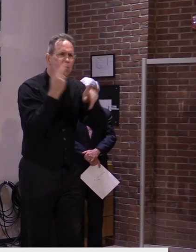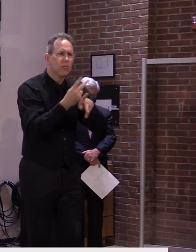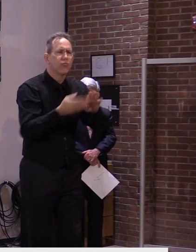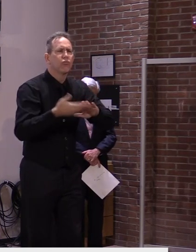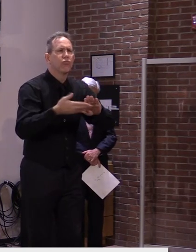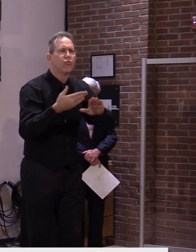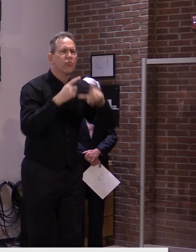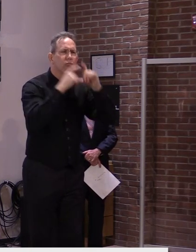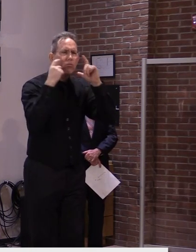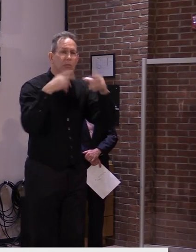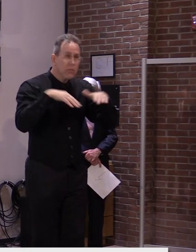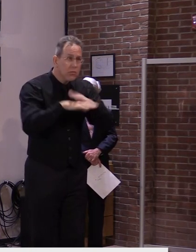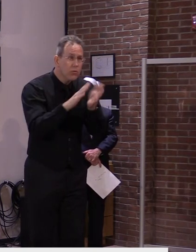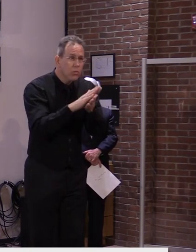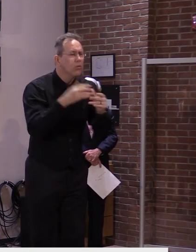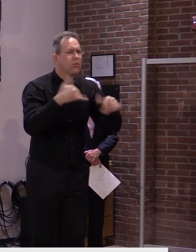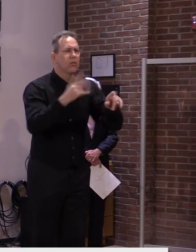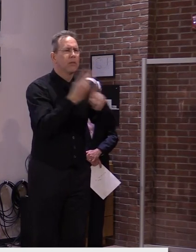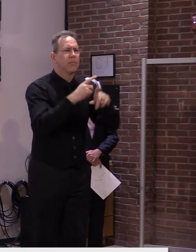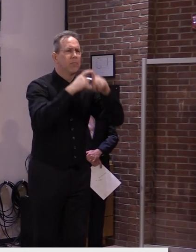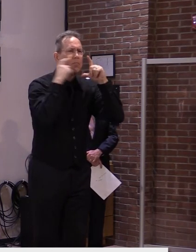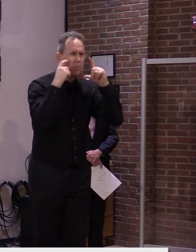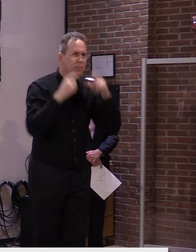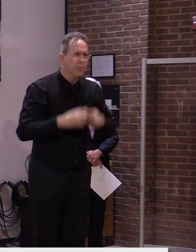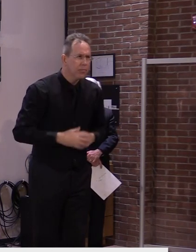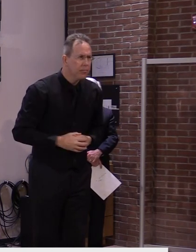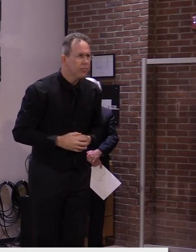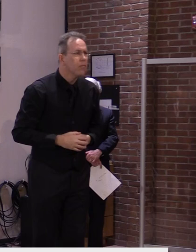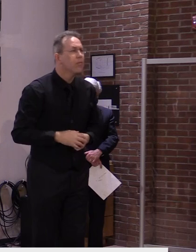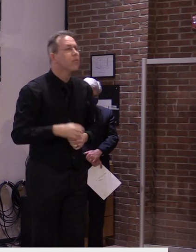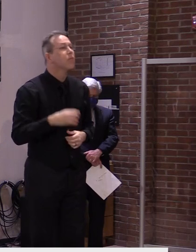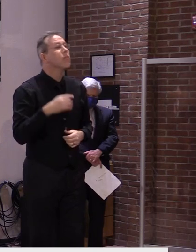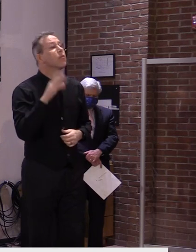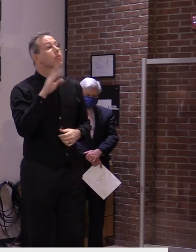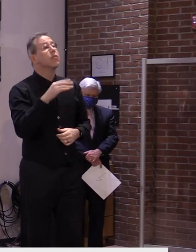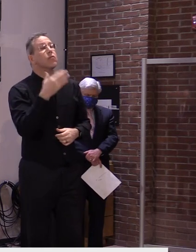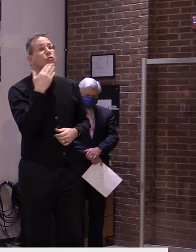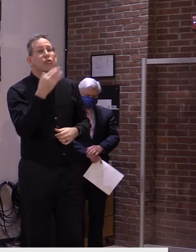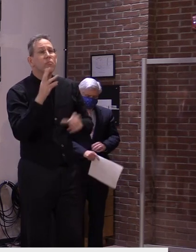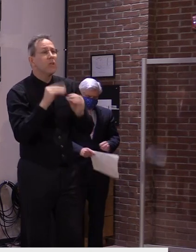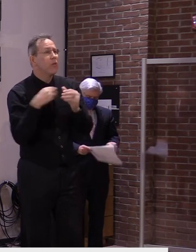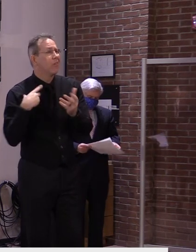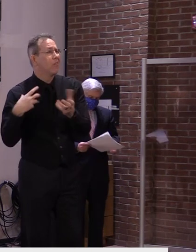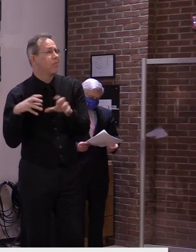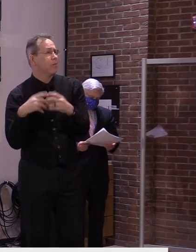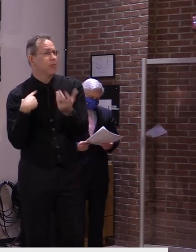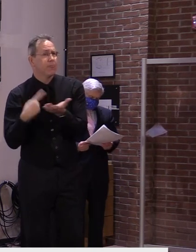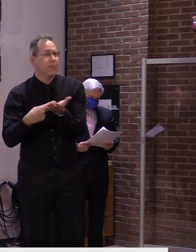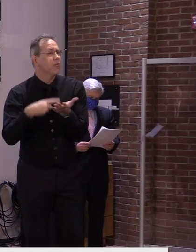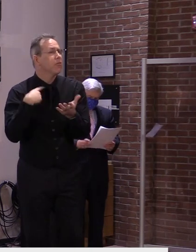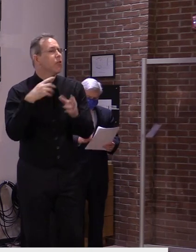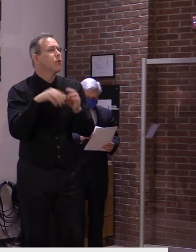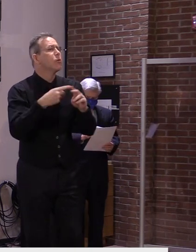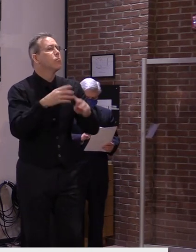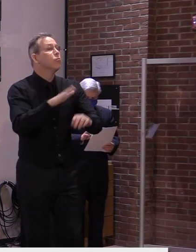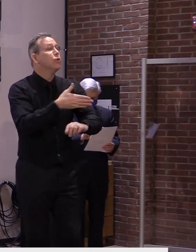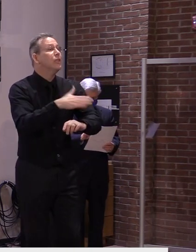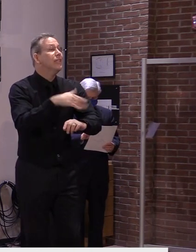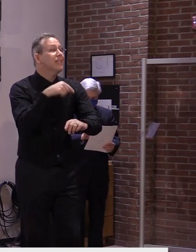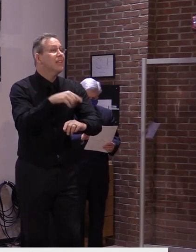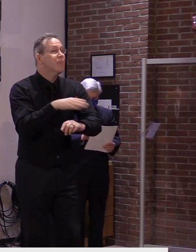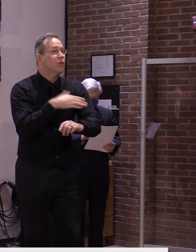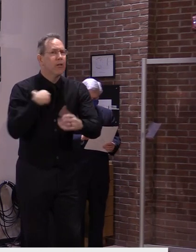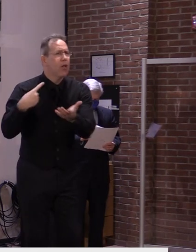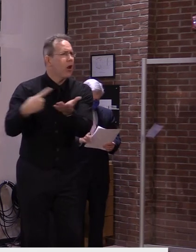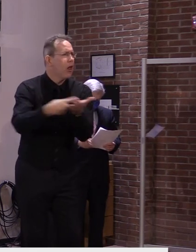We had a very productive meeting on music this week. As the governor mentioned, we'll be moving forward with publishing guidance next week to permit more